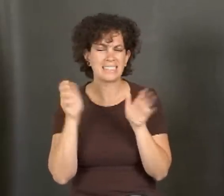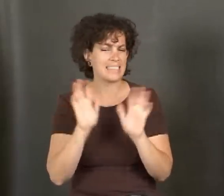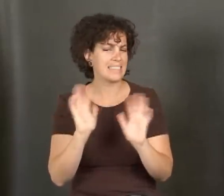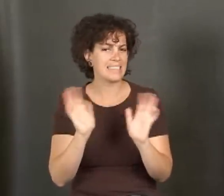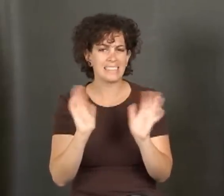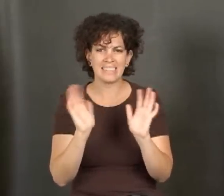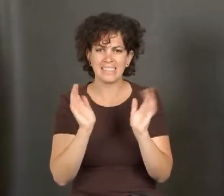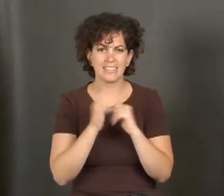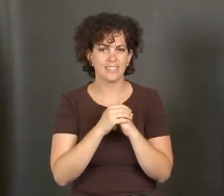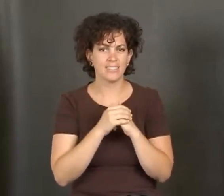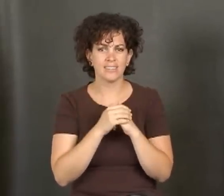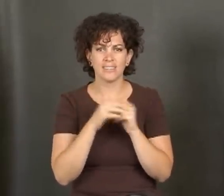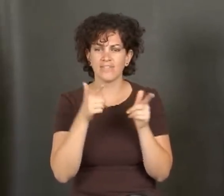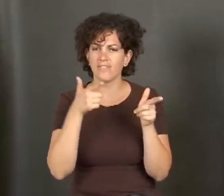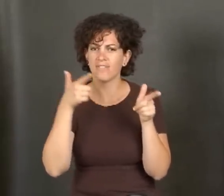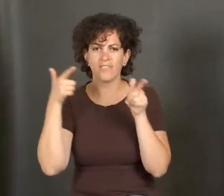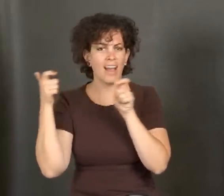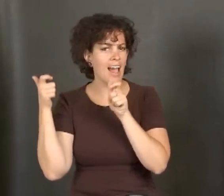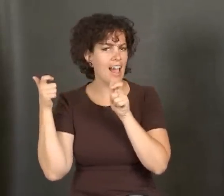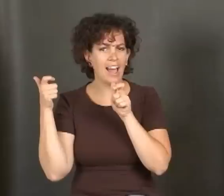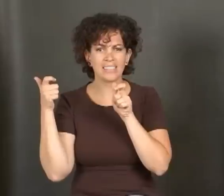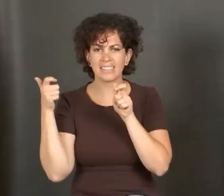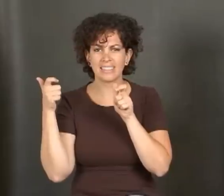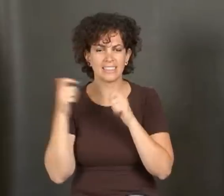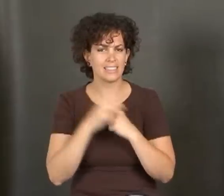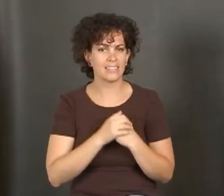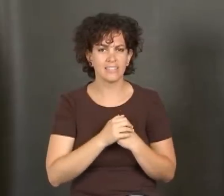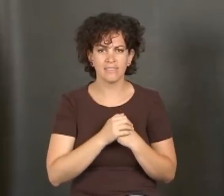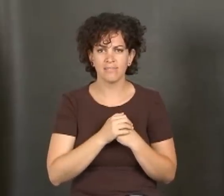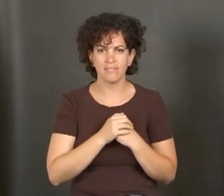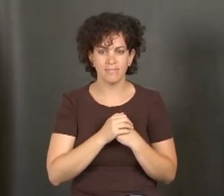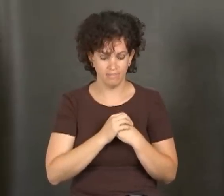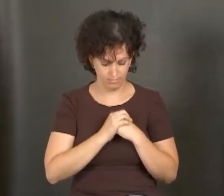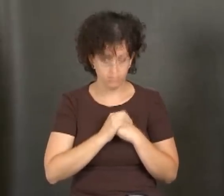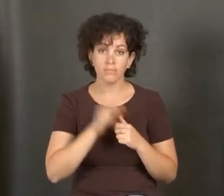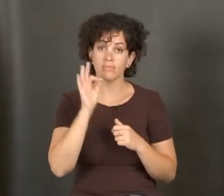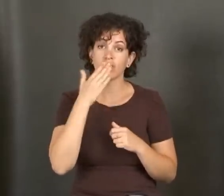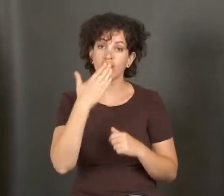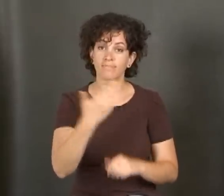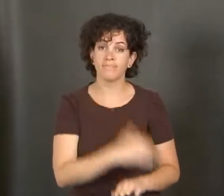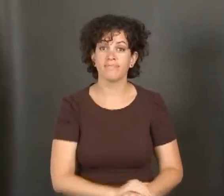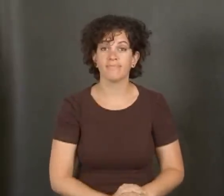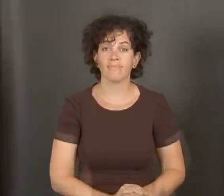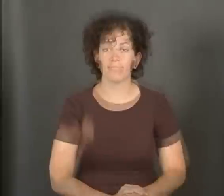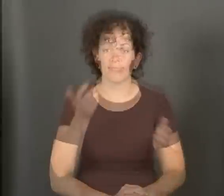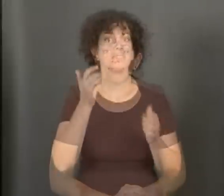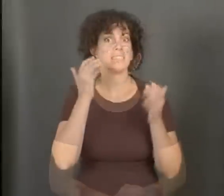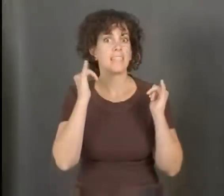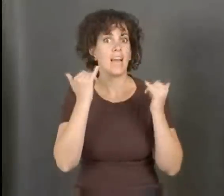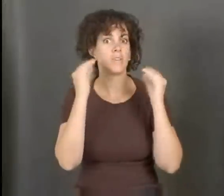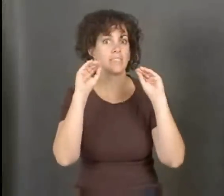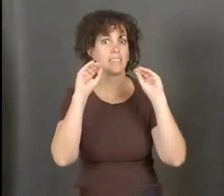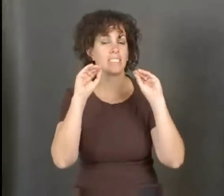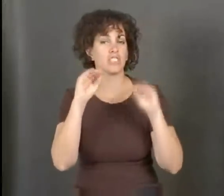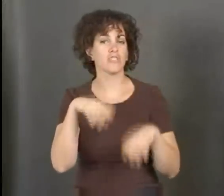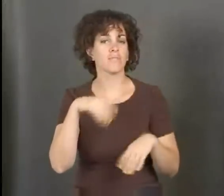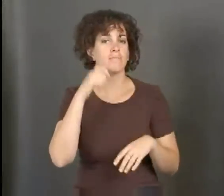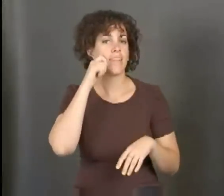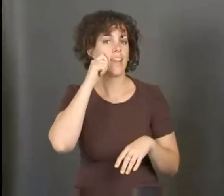It's too fast. It's too fast. Good job. Now we'll teach you